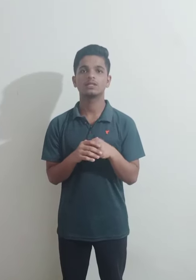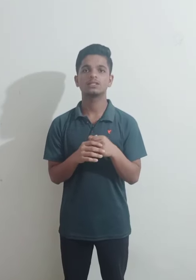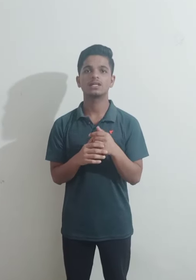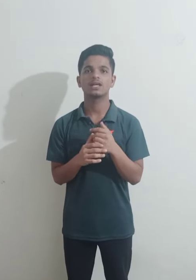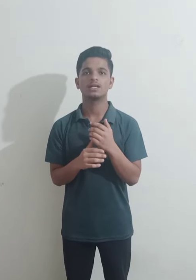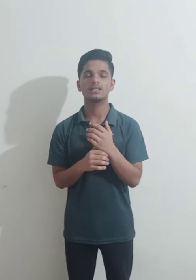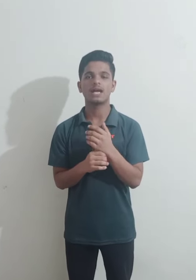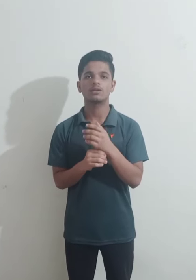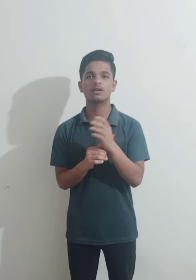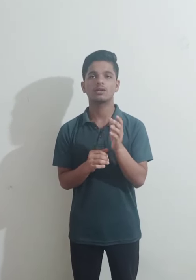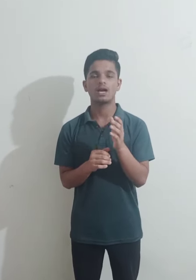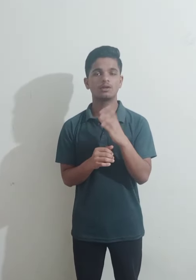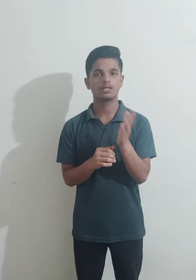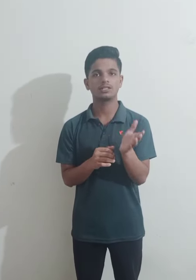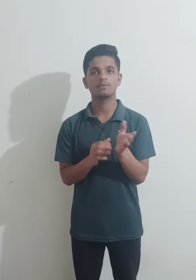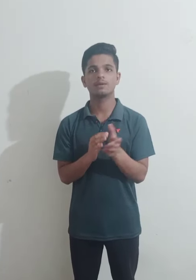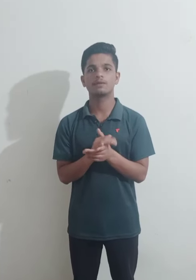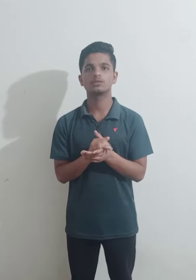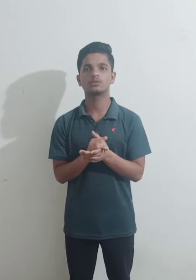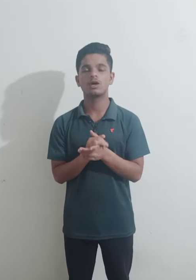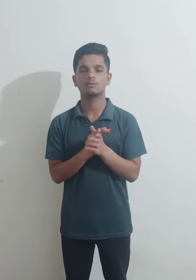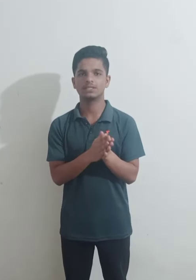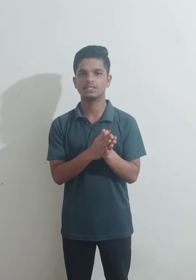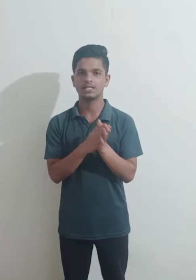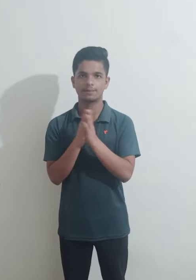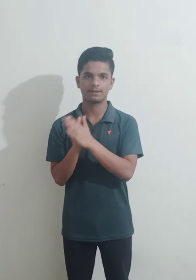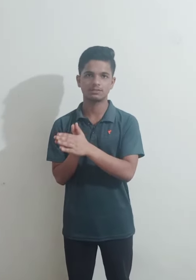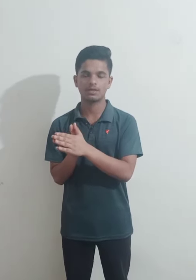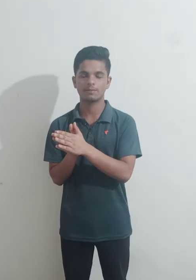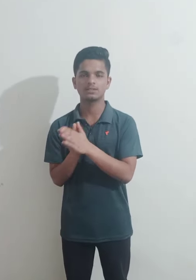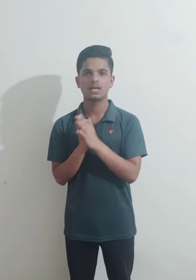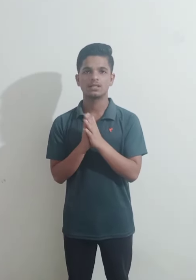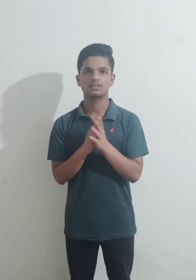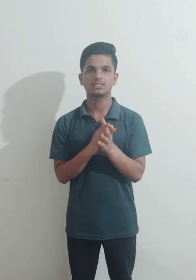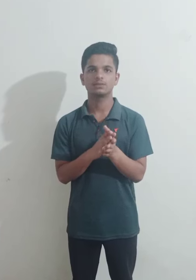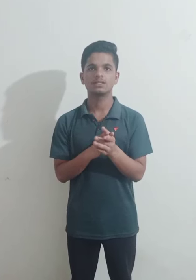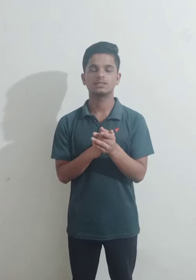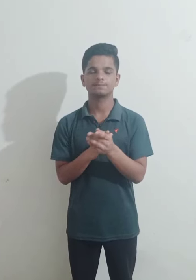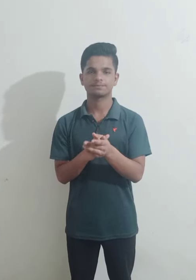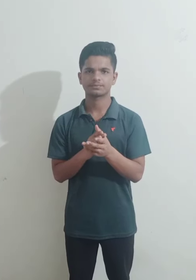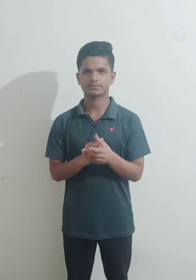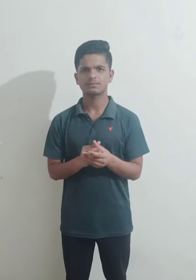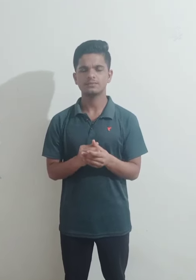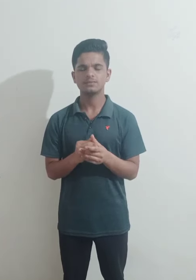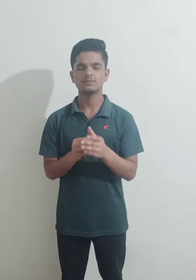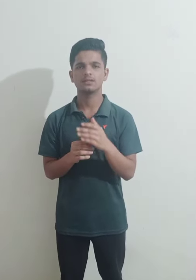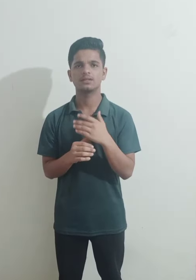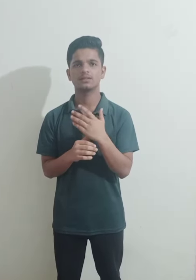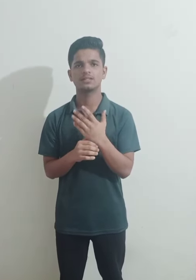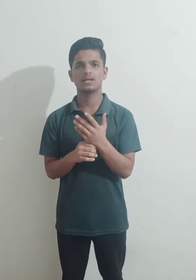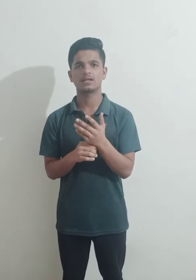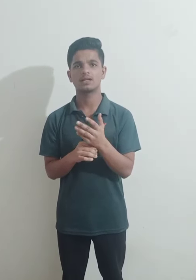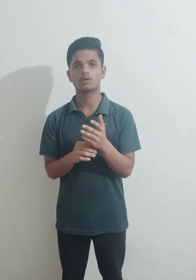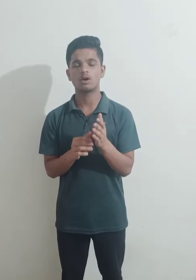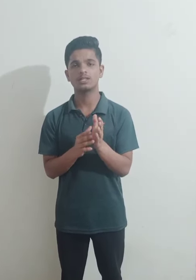it allocating the memories to the objects and reference variables. Sixth one is the calling the constructor